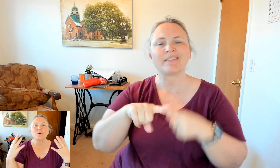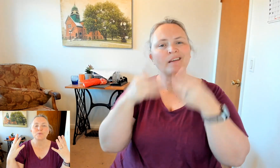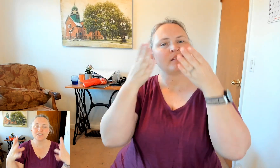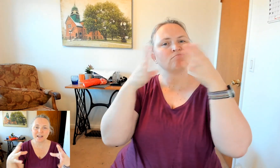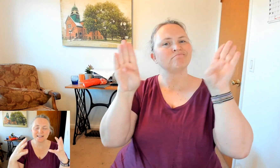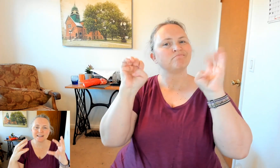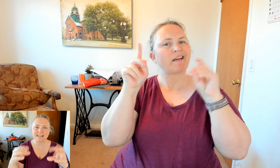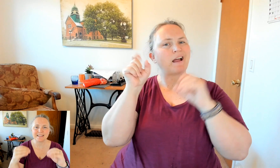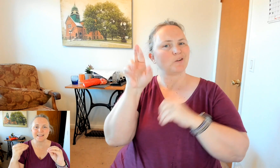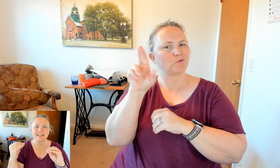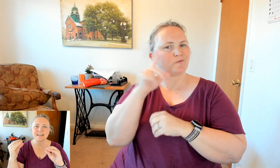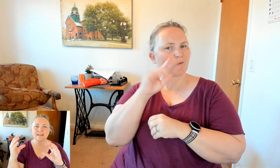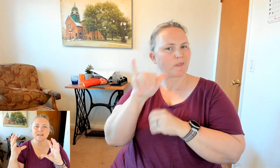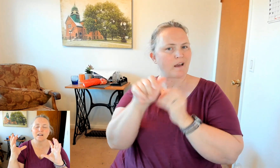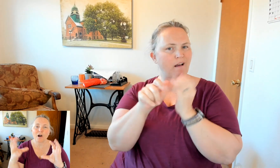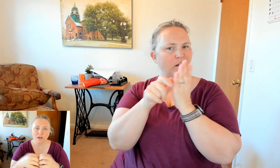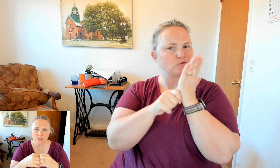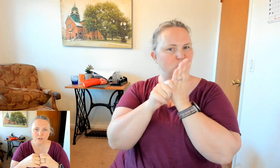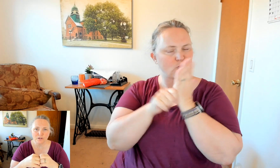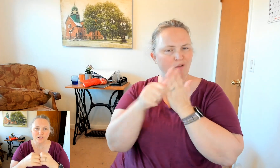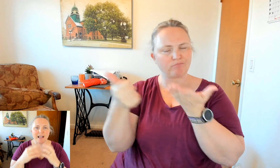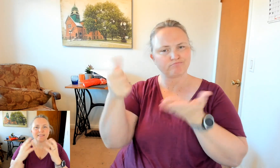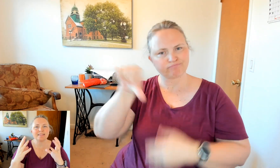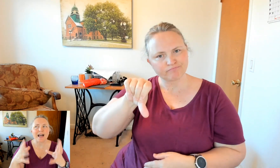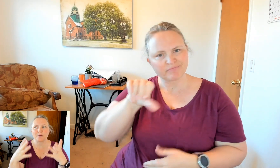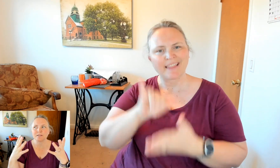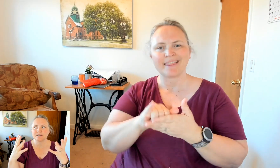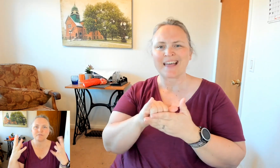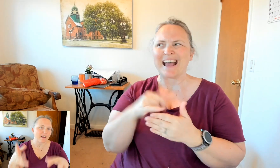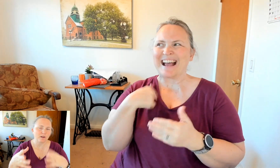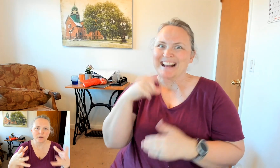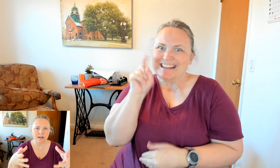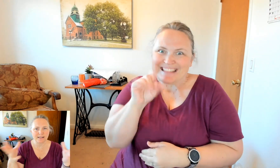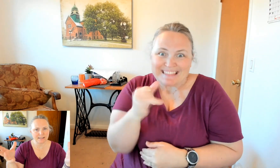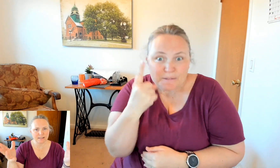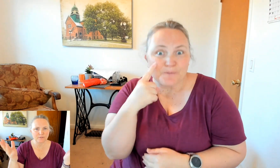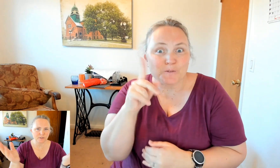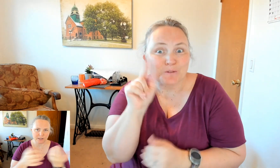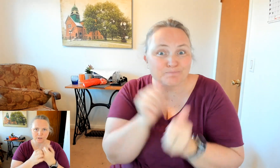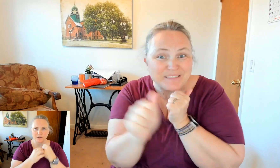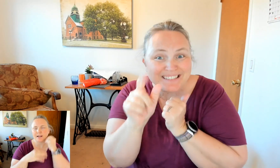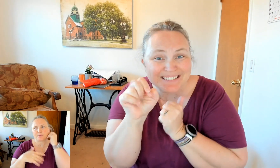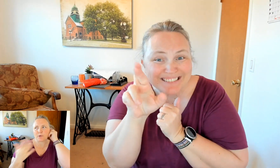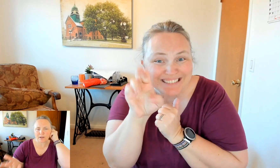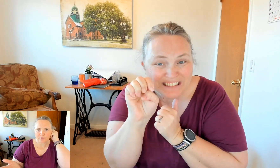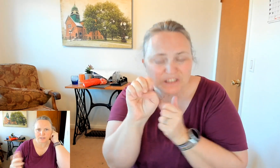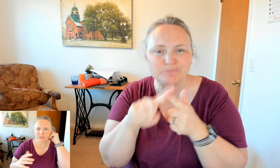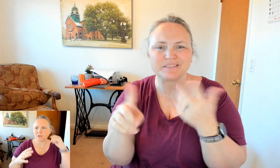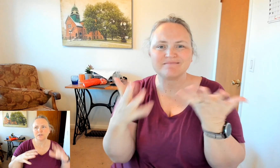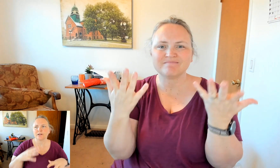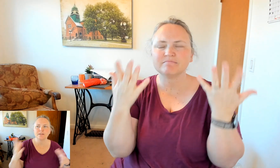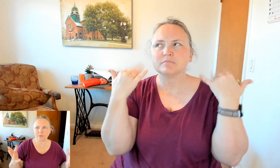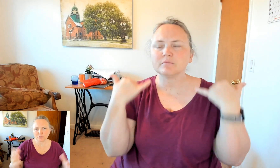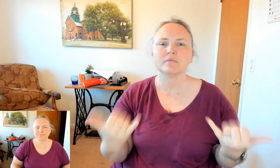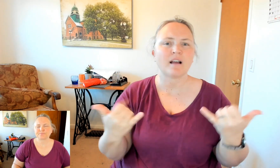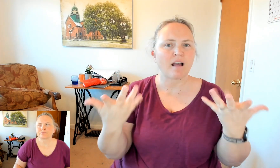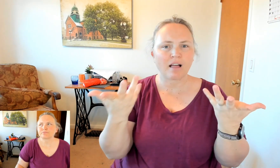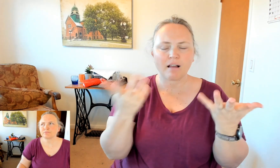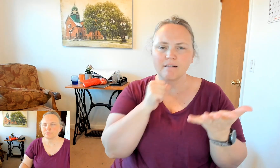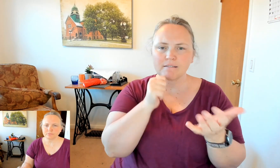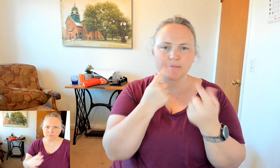editor rejected the article, and that was the final one I needed for tenure. And I'm going up for tenure in the